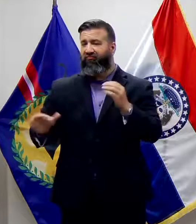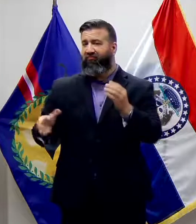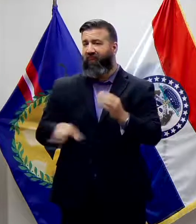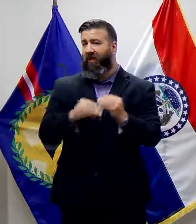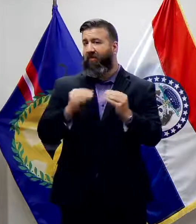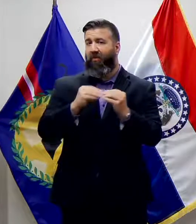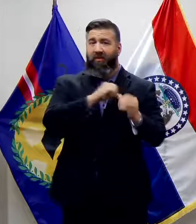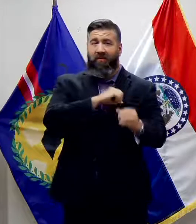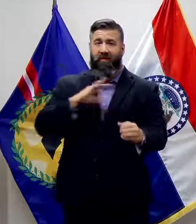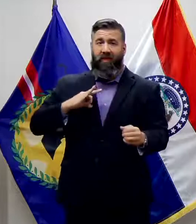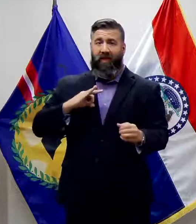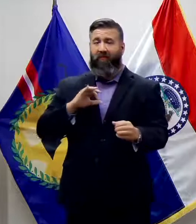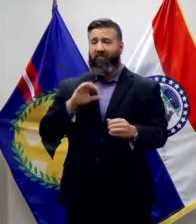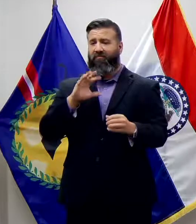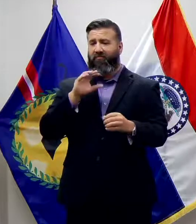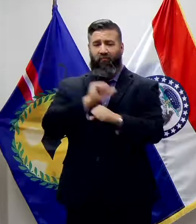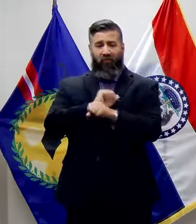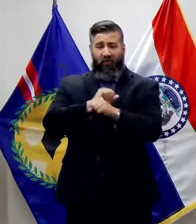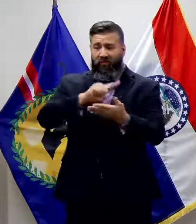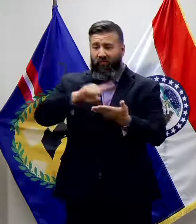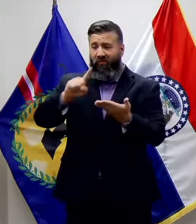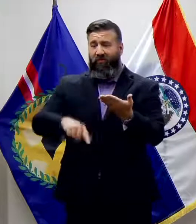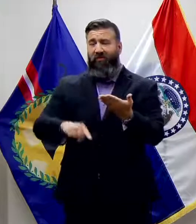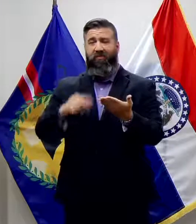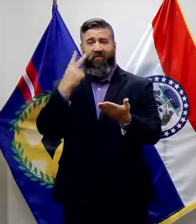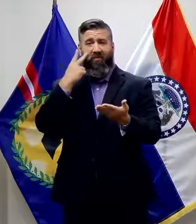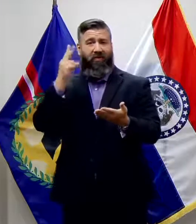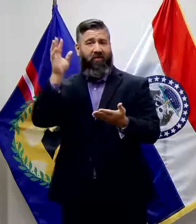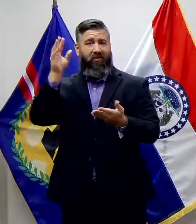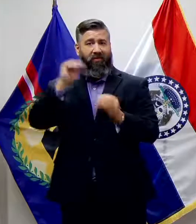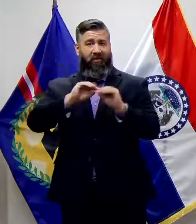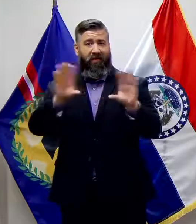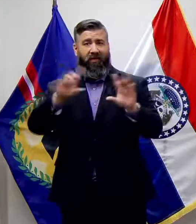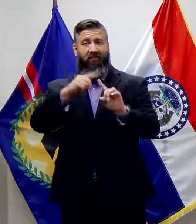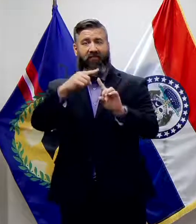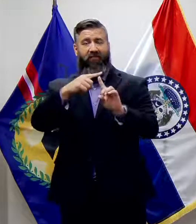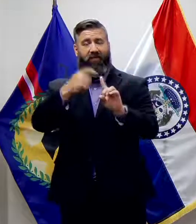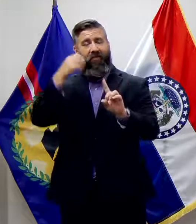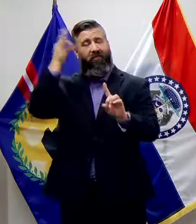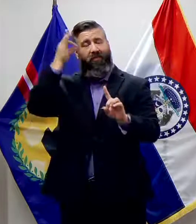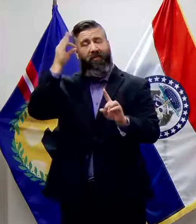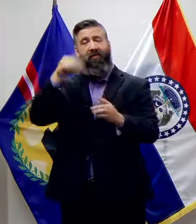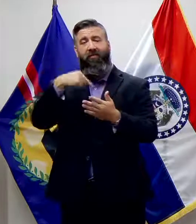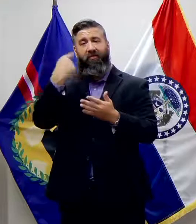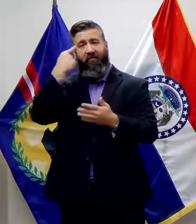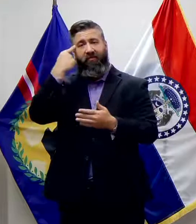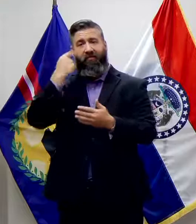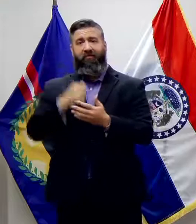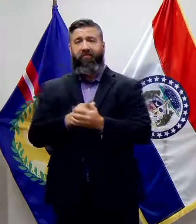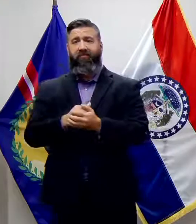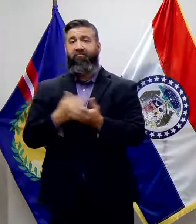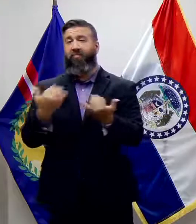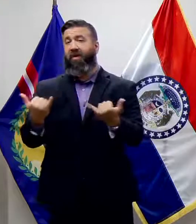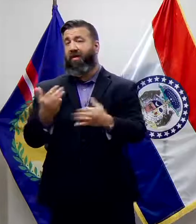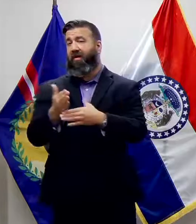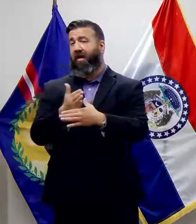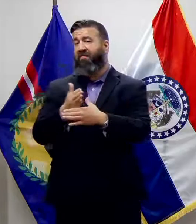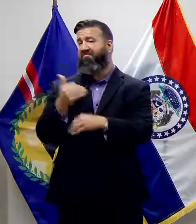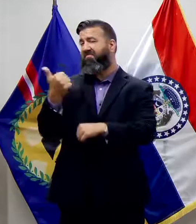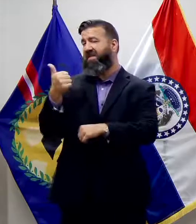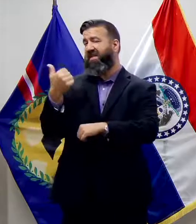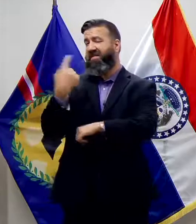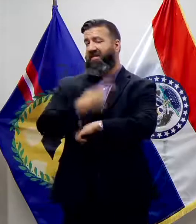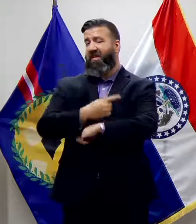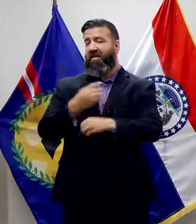weekends, and sought clarity from the federal government on the application process. We are now averaging a 10-day processing time